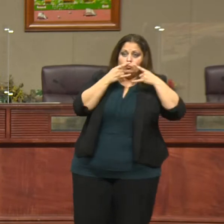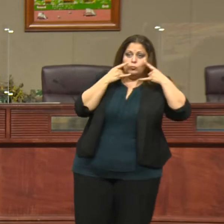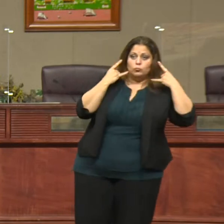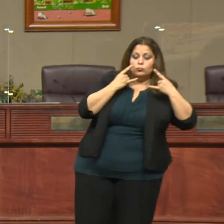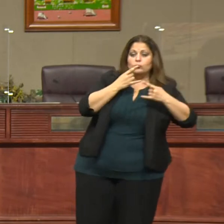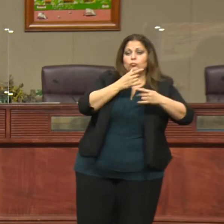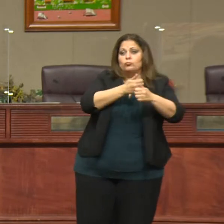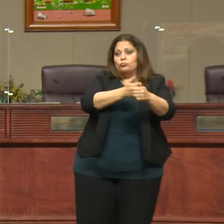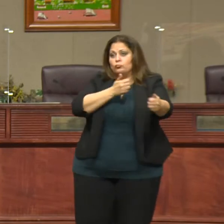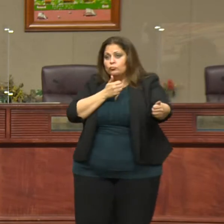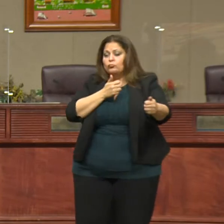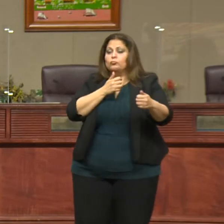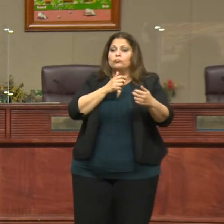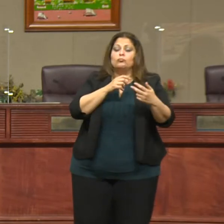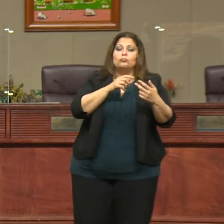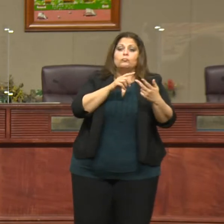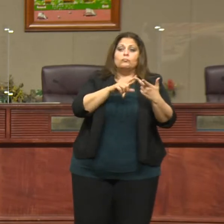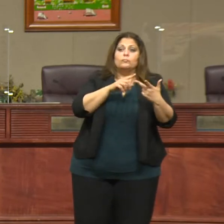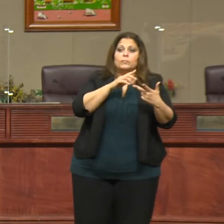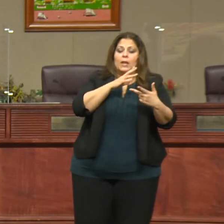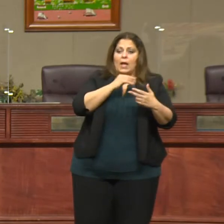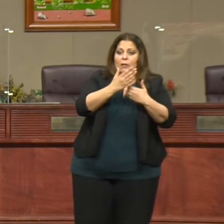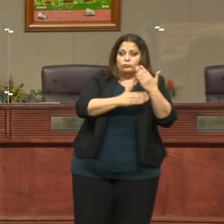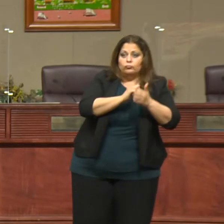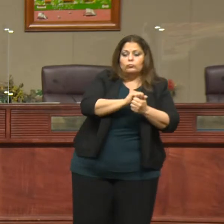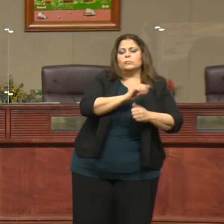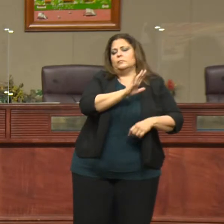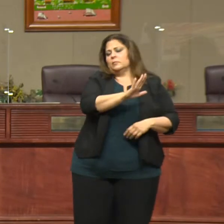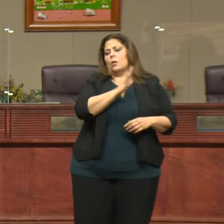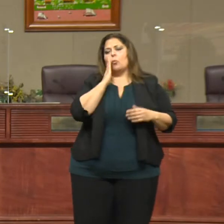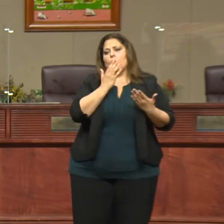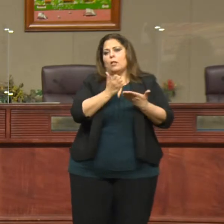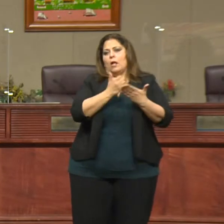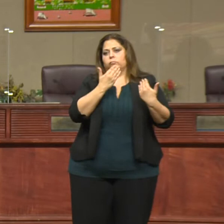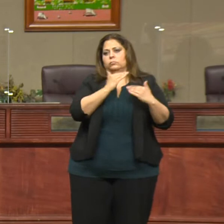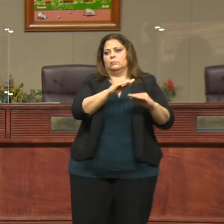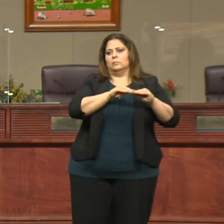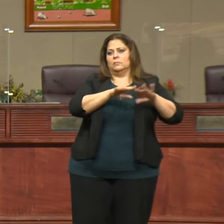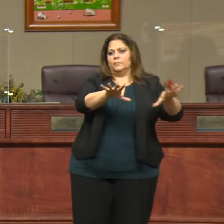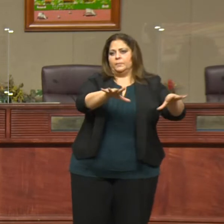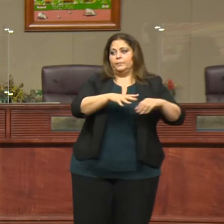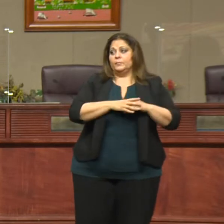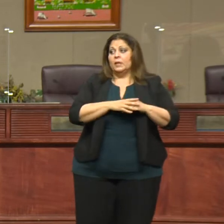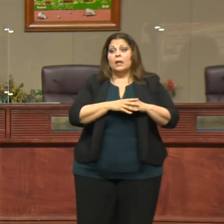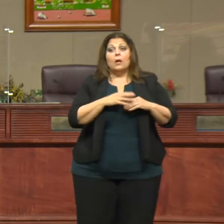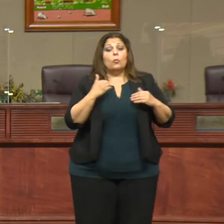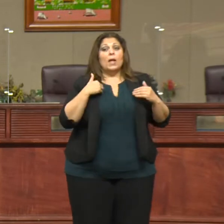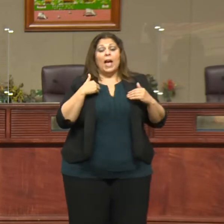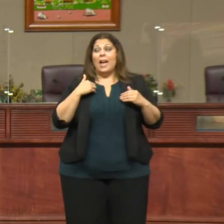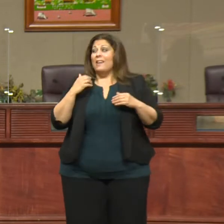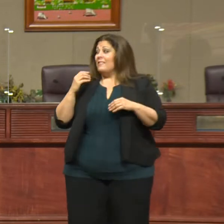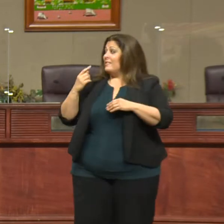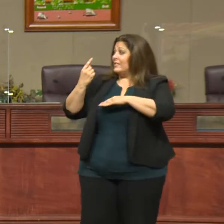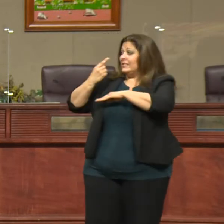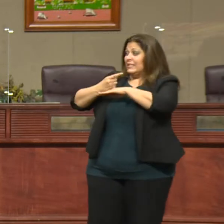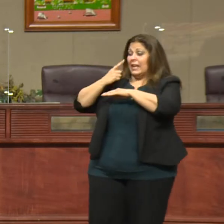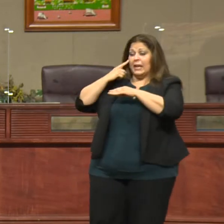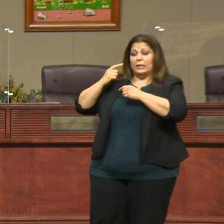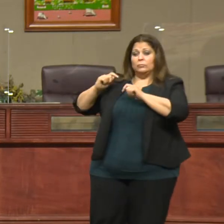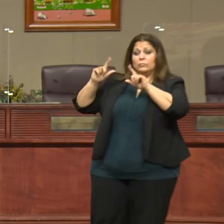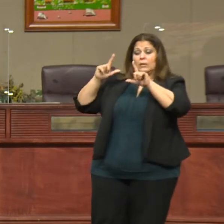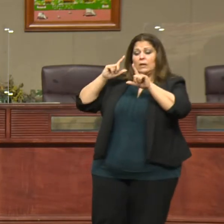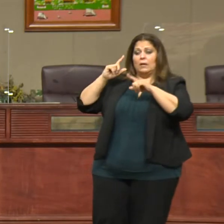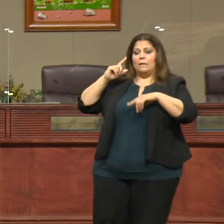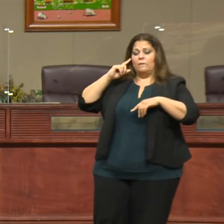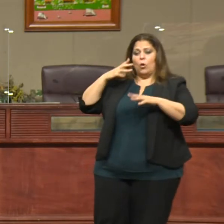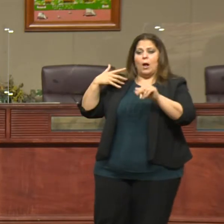can contain the spread of the outbreak. The event dates, which I didn't have fully up on the chart, range